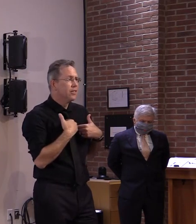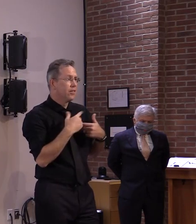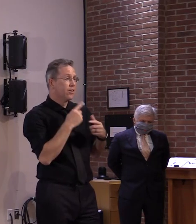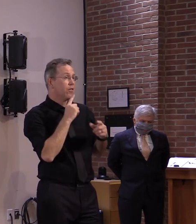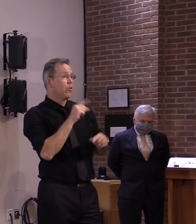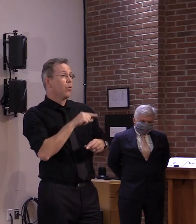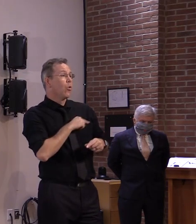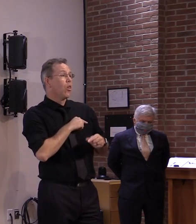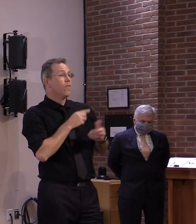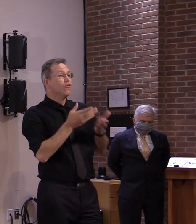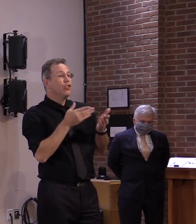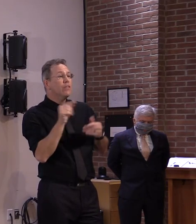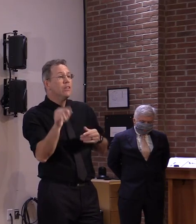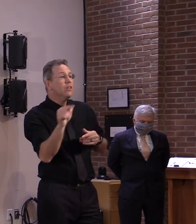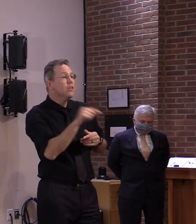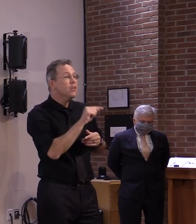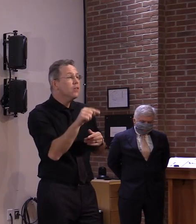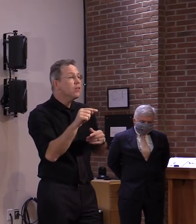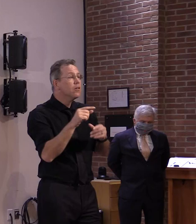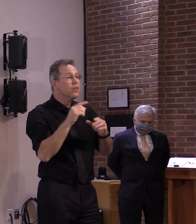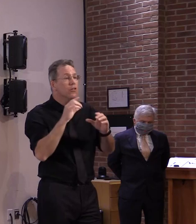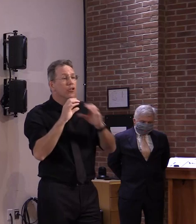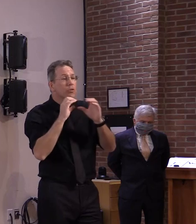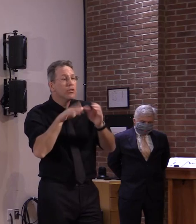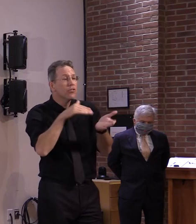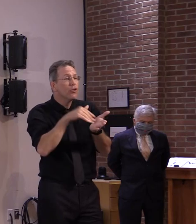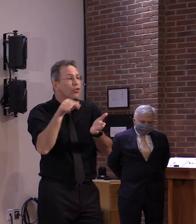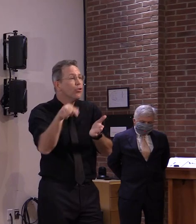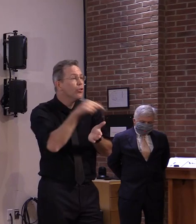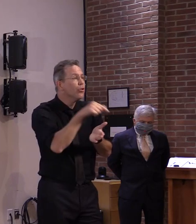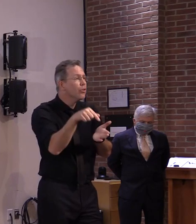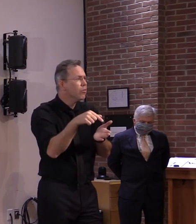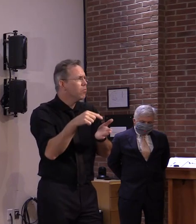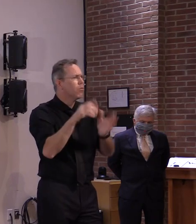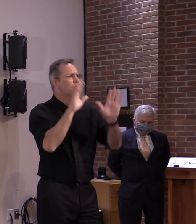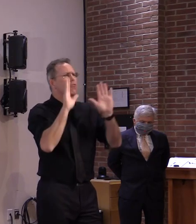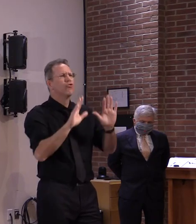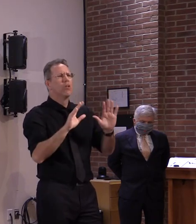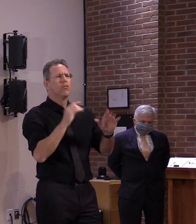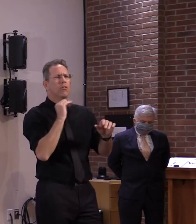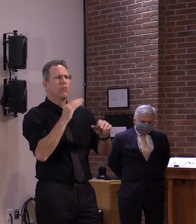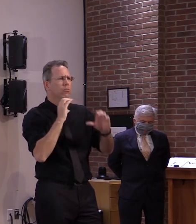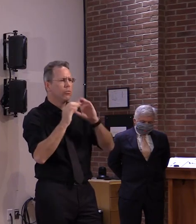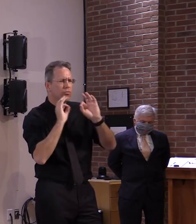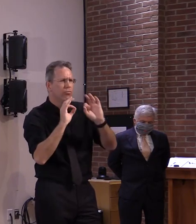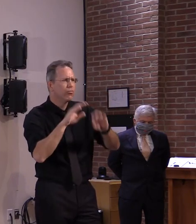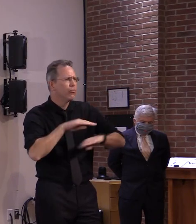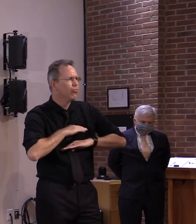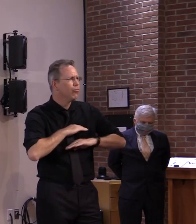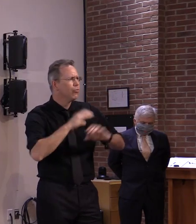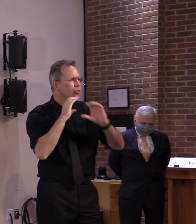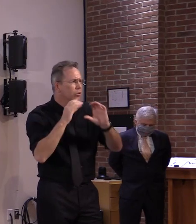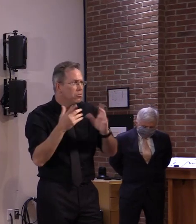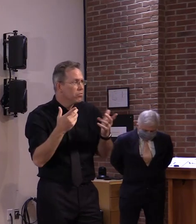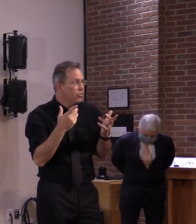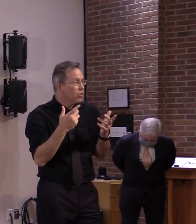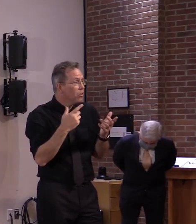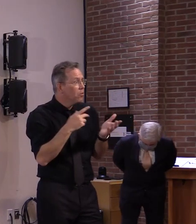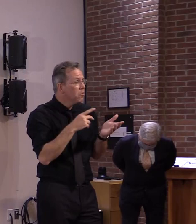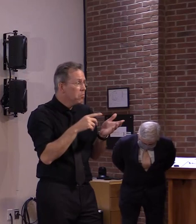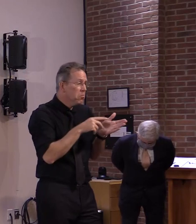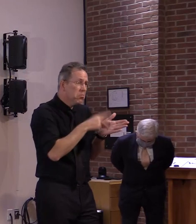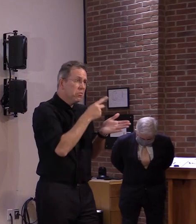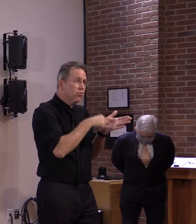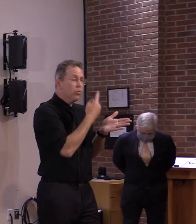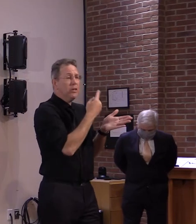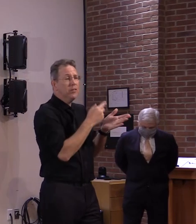communication centers and the local communication centers statewide is excellent, and that redundancy actually creates stability in the way that those services are